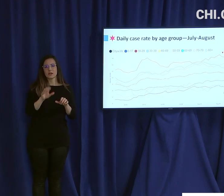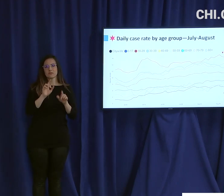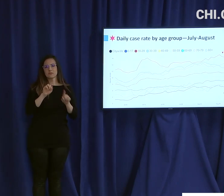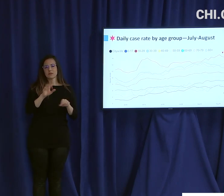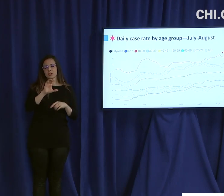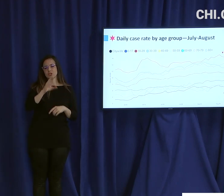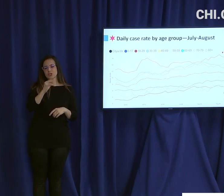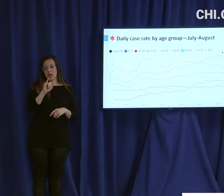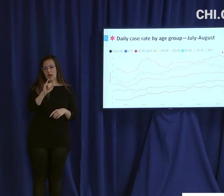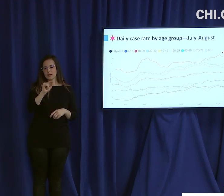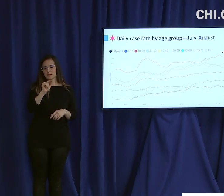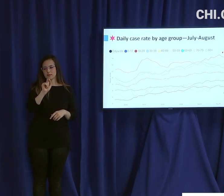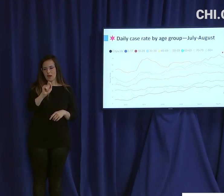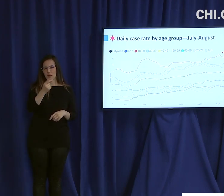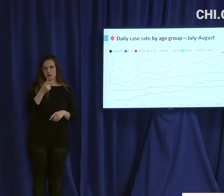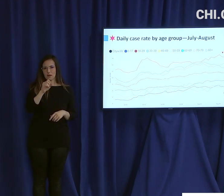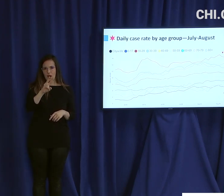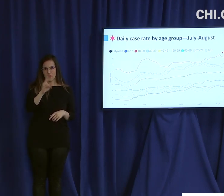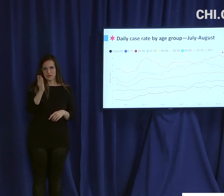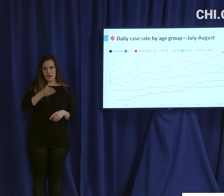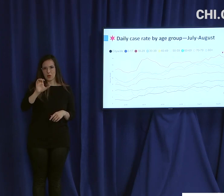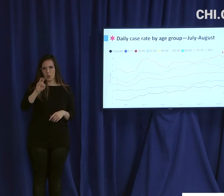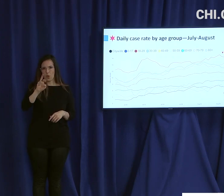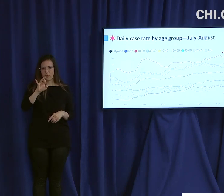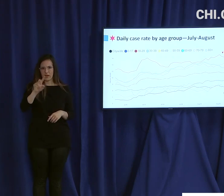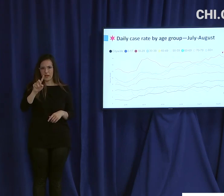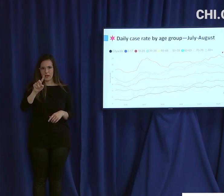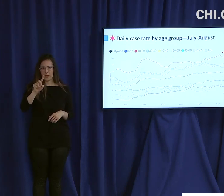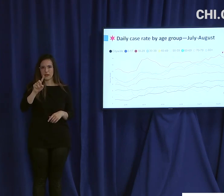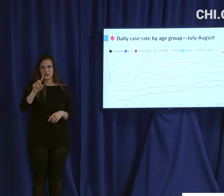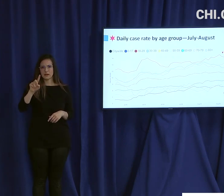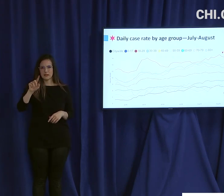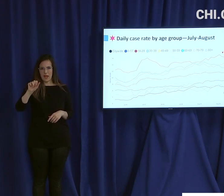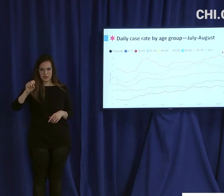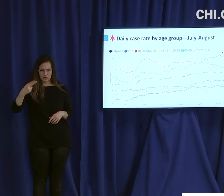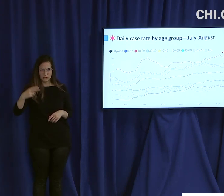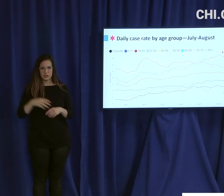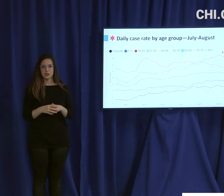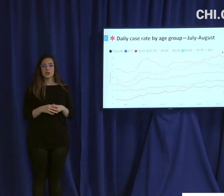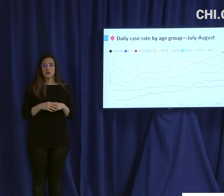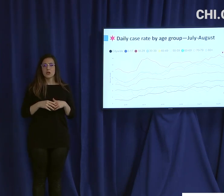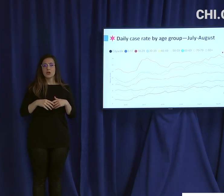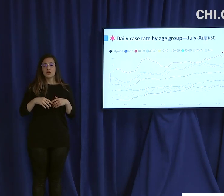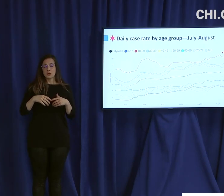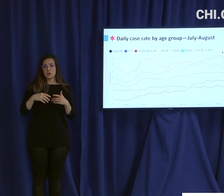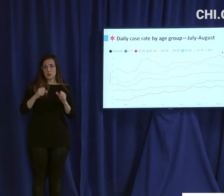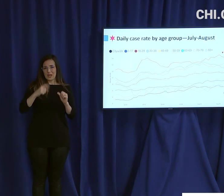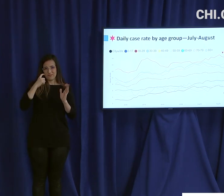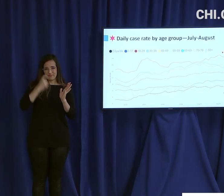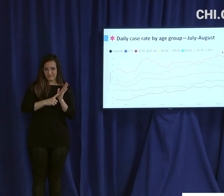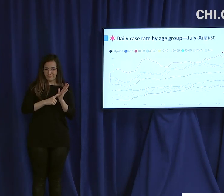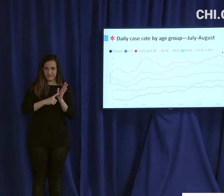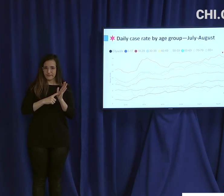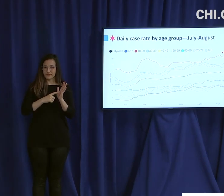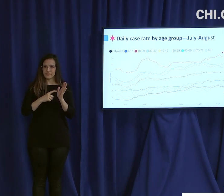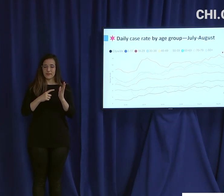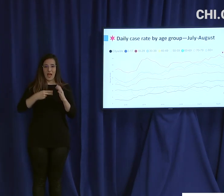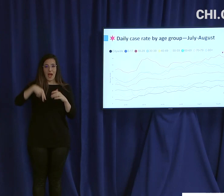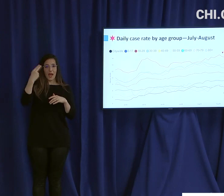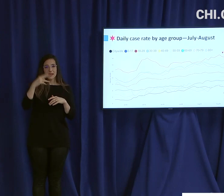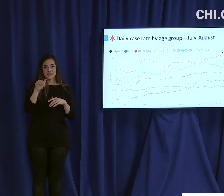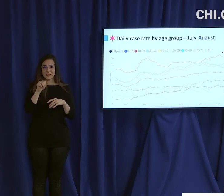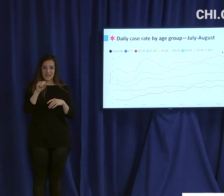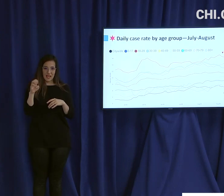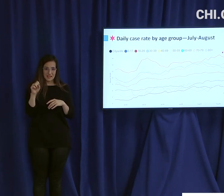chi.gov/COVID-. You'll see that we continue to see our highest case rates in young adults. Our 18